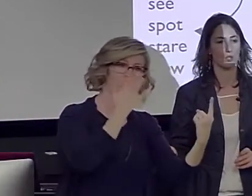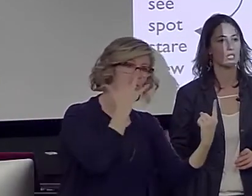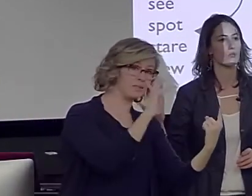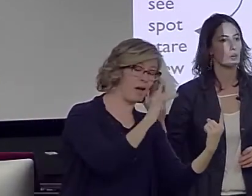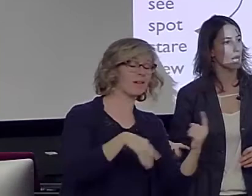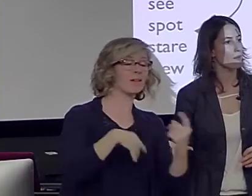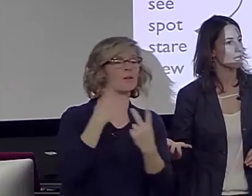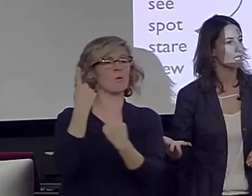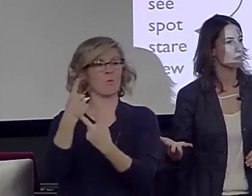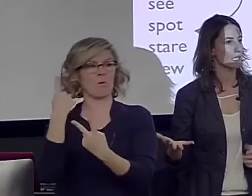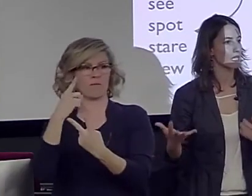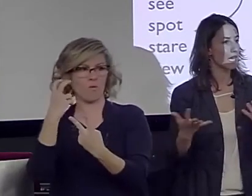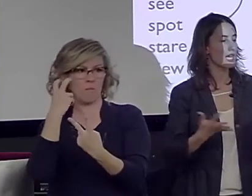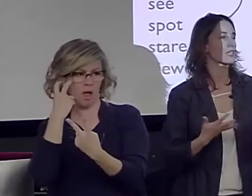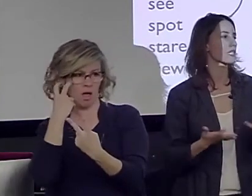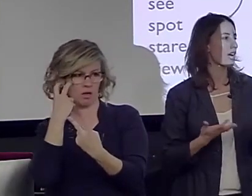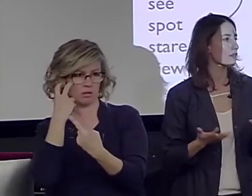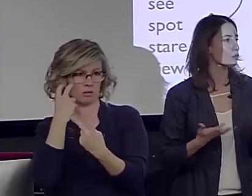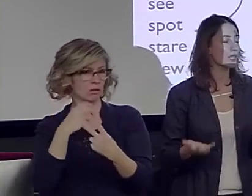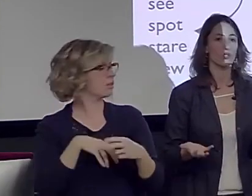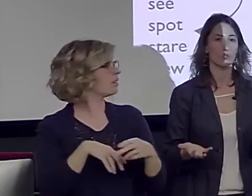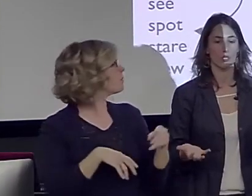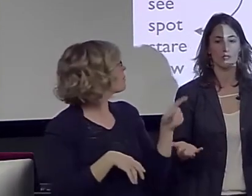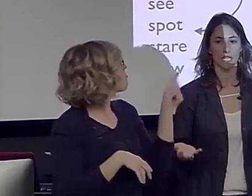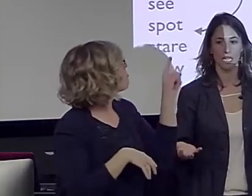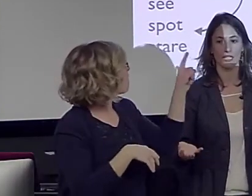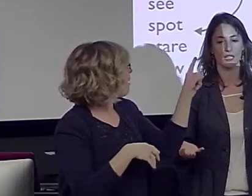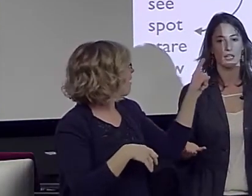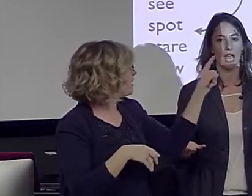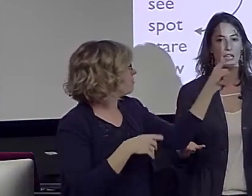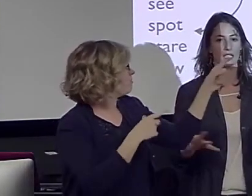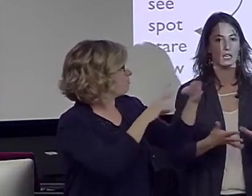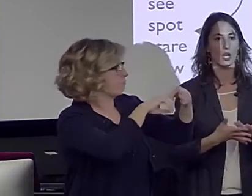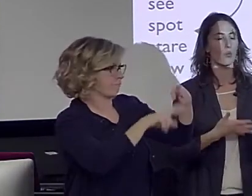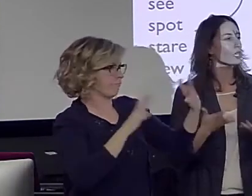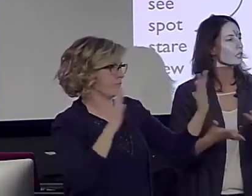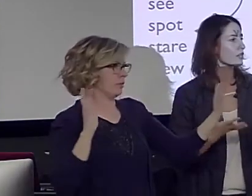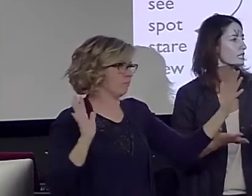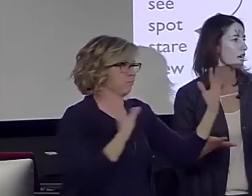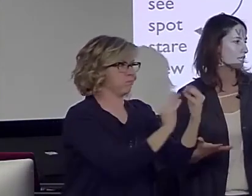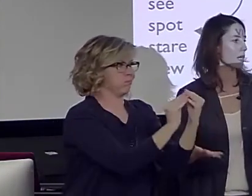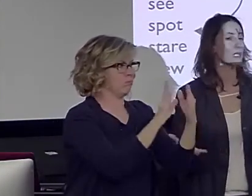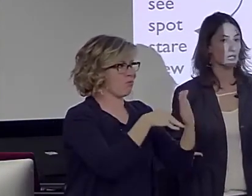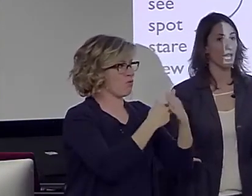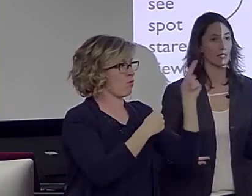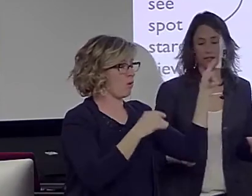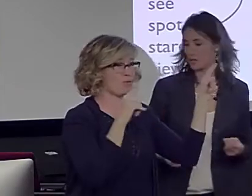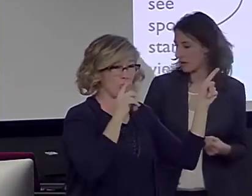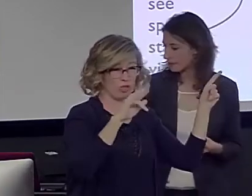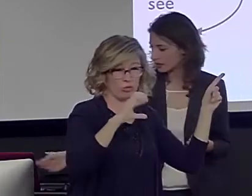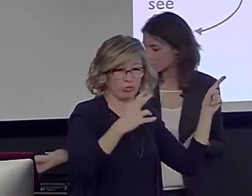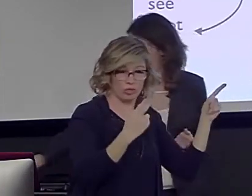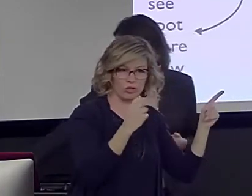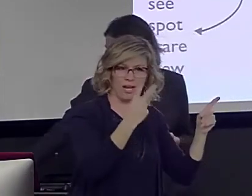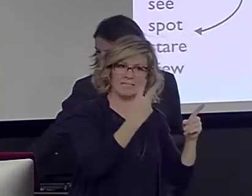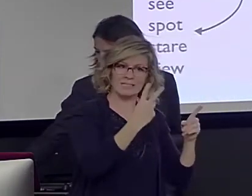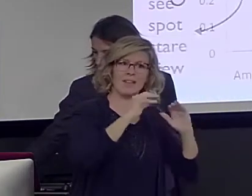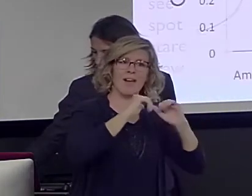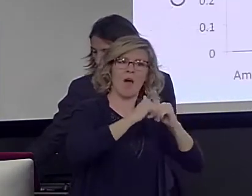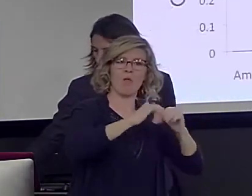group-wise matrix for our blind participants. And this is kind of a rich source of data to ask, what are these concepts like in this